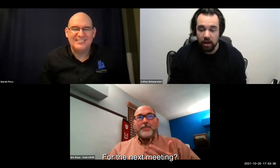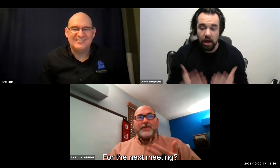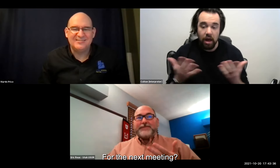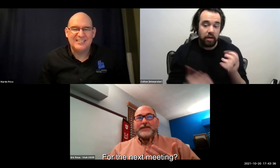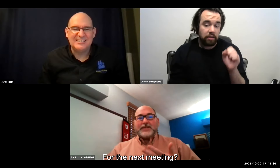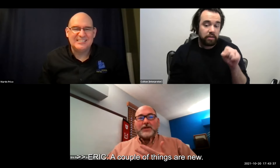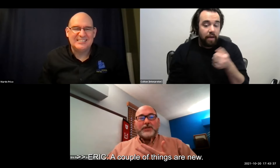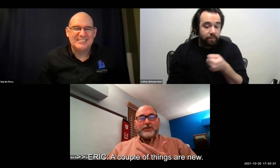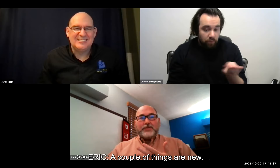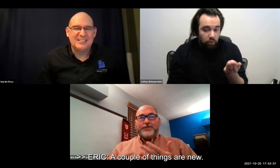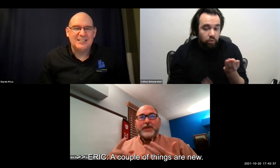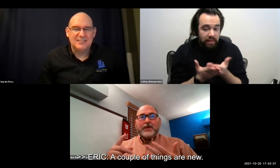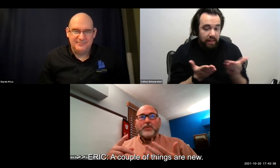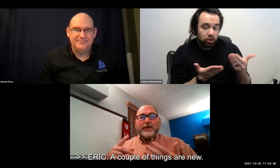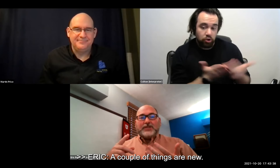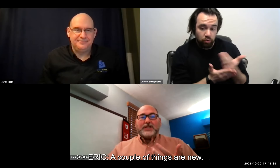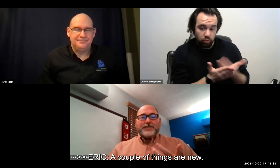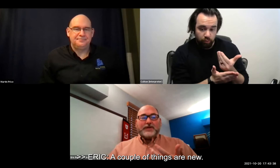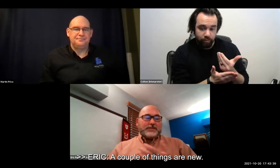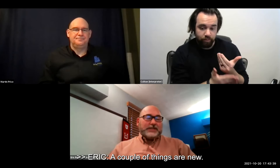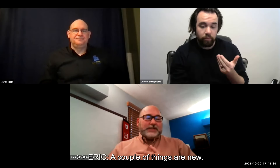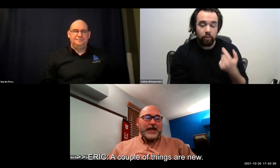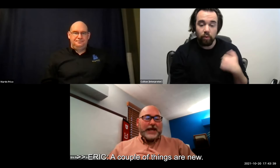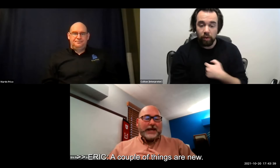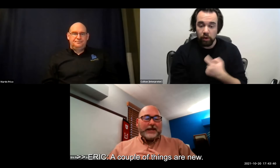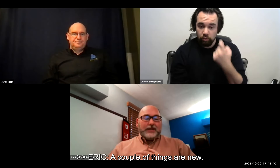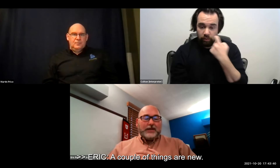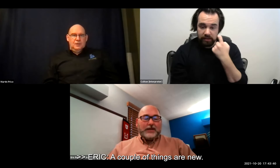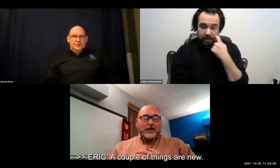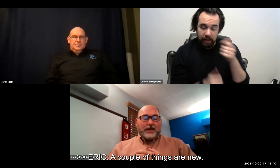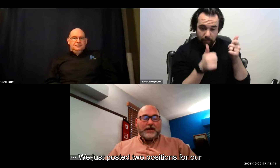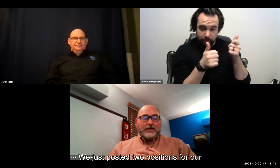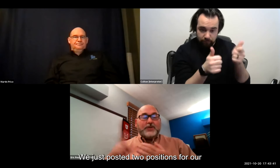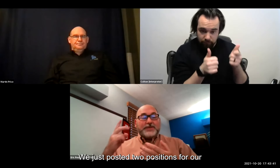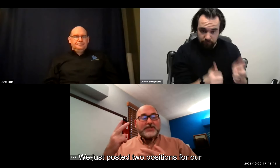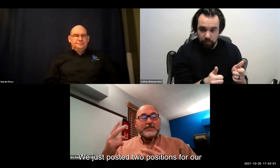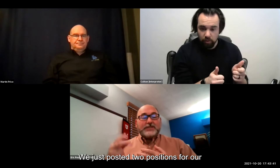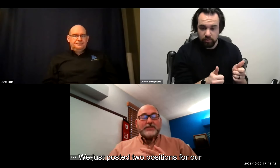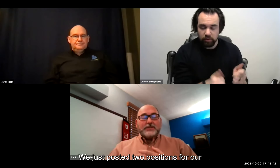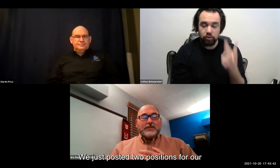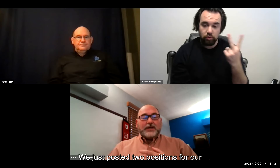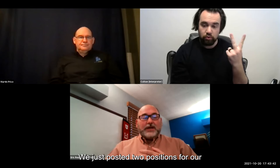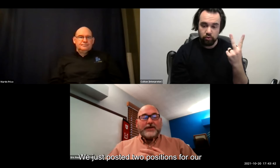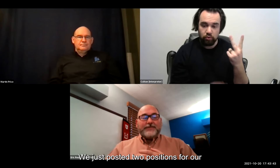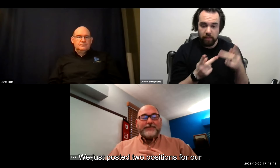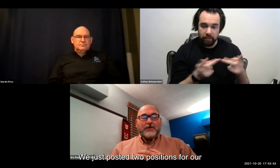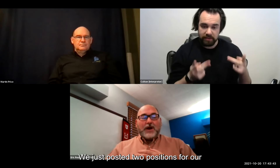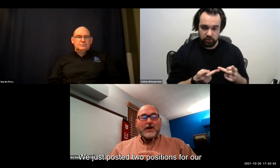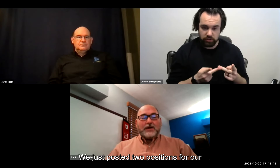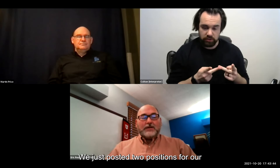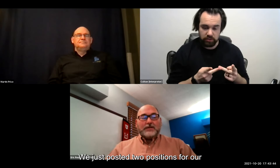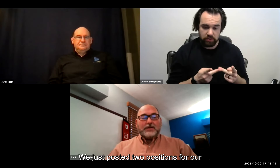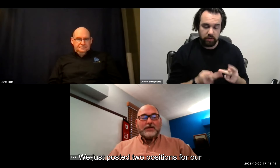Yeah, a couple of things are new. We just posted 2 positions